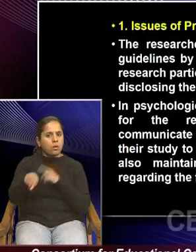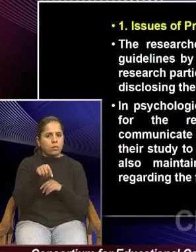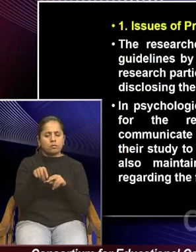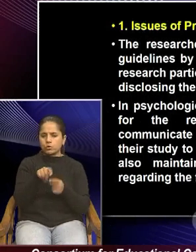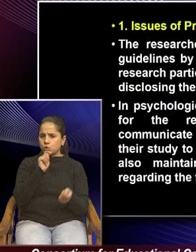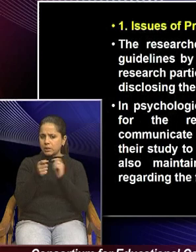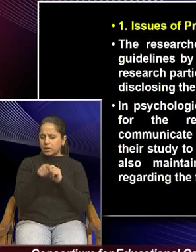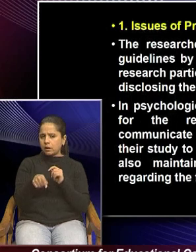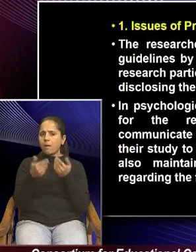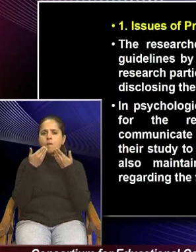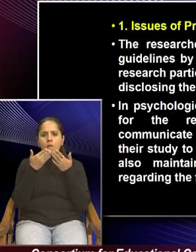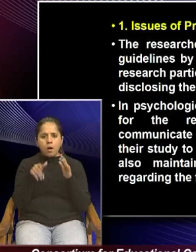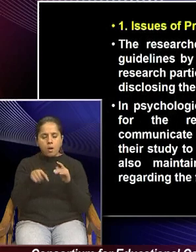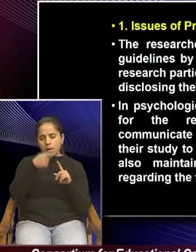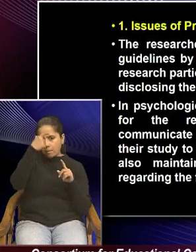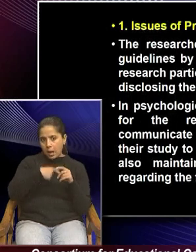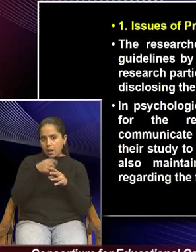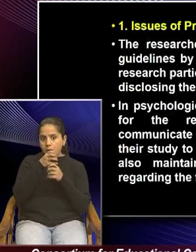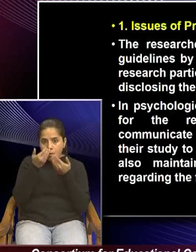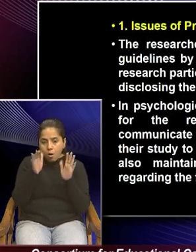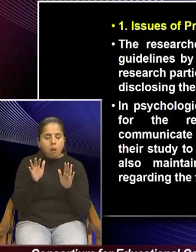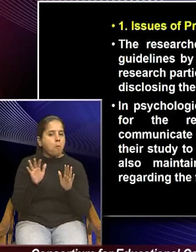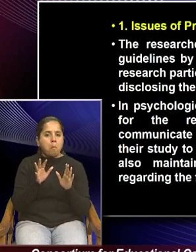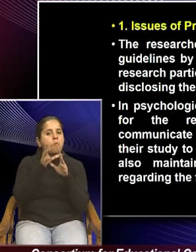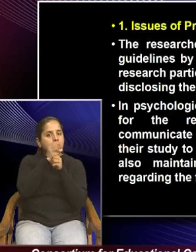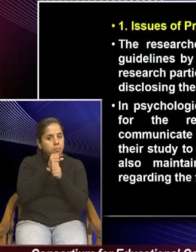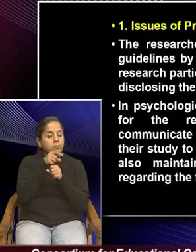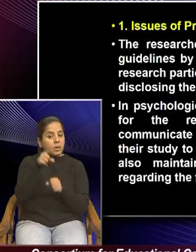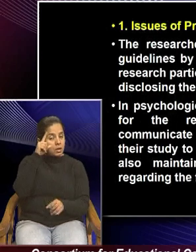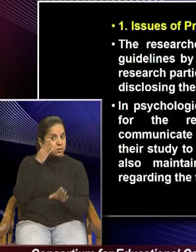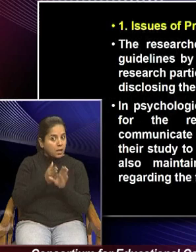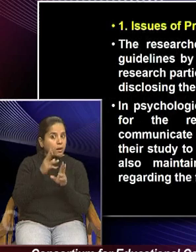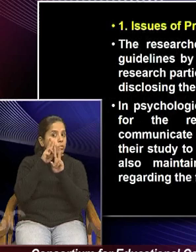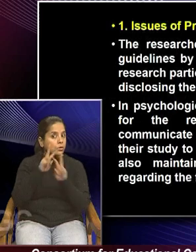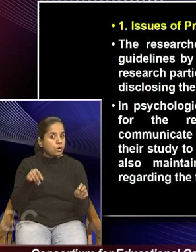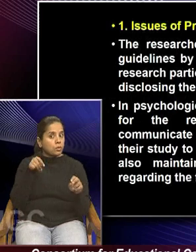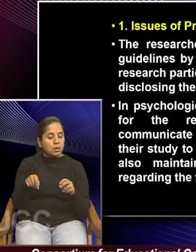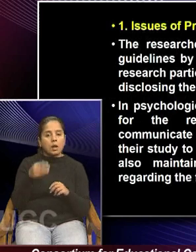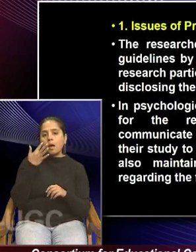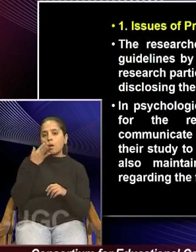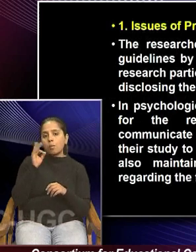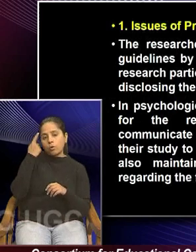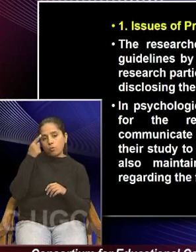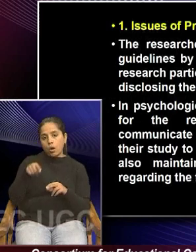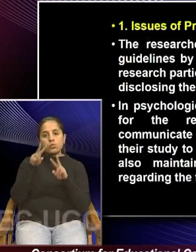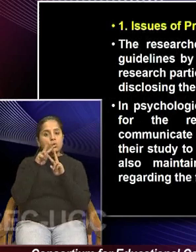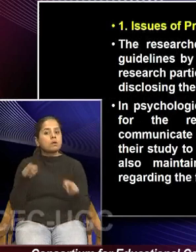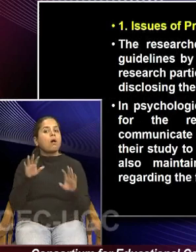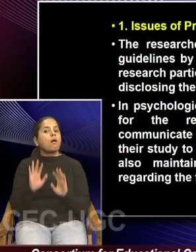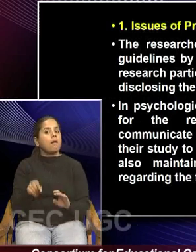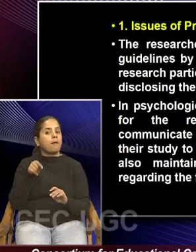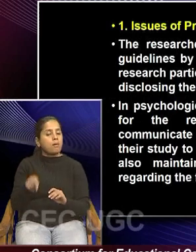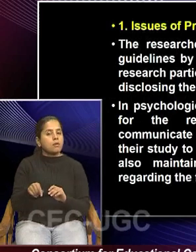from disclosing their personal information. In psychological research, it is essential for the researcher